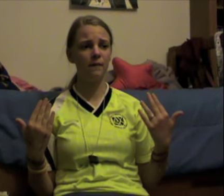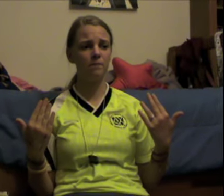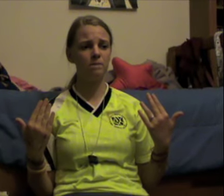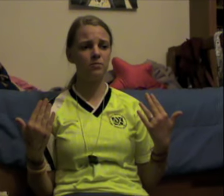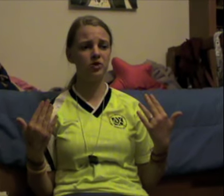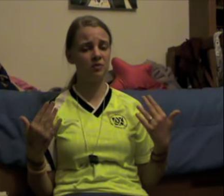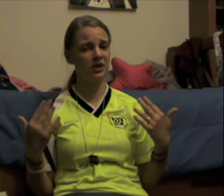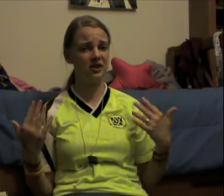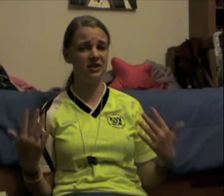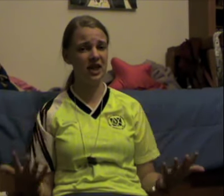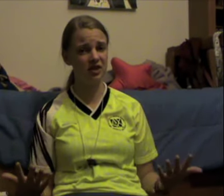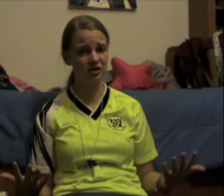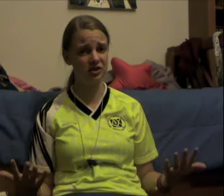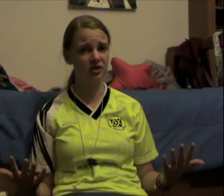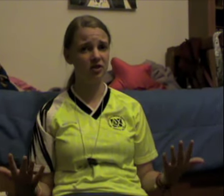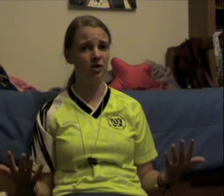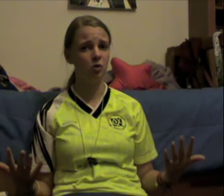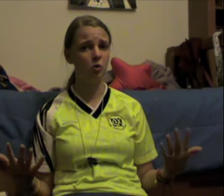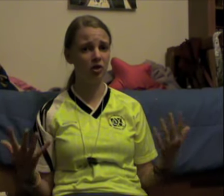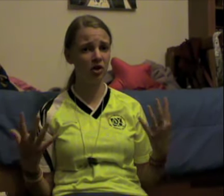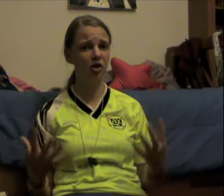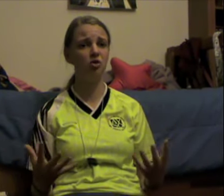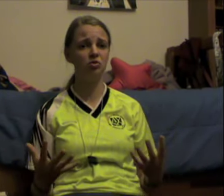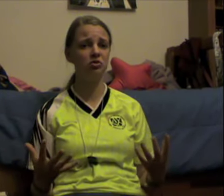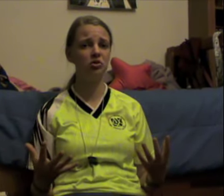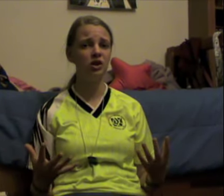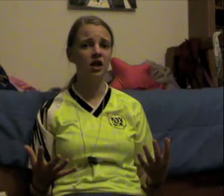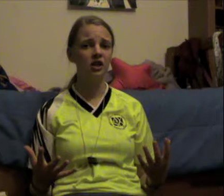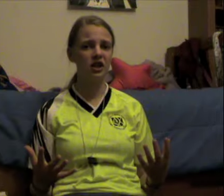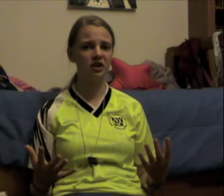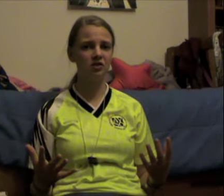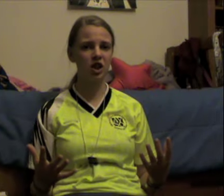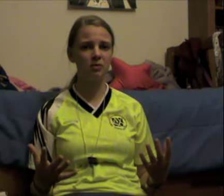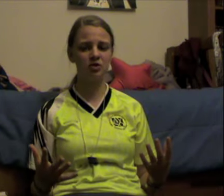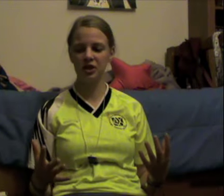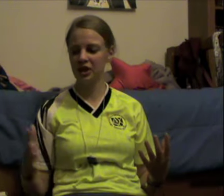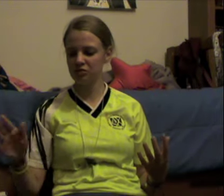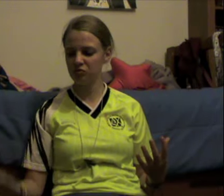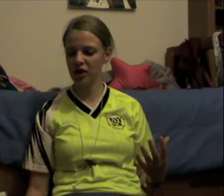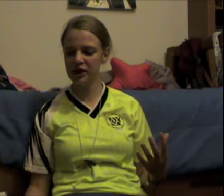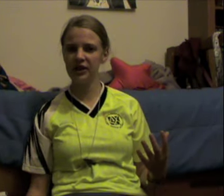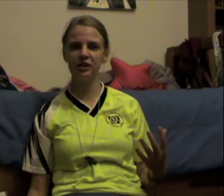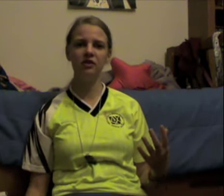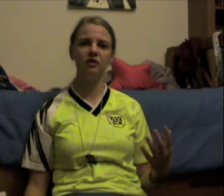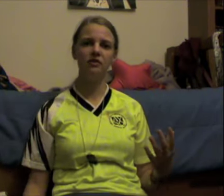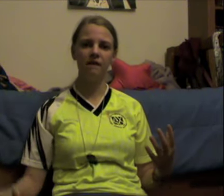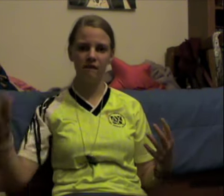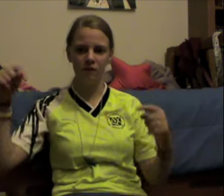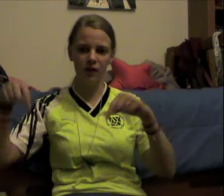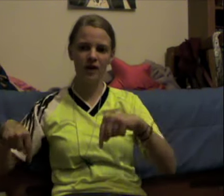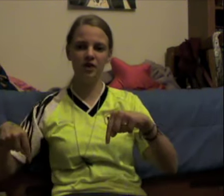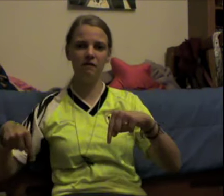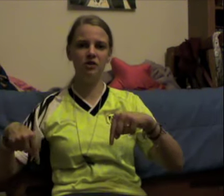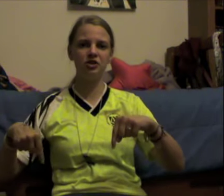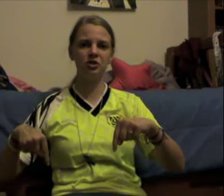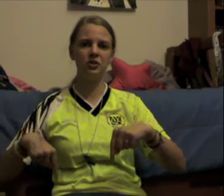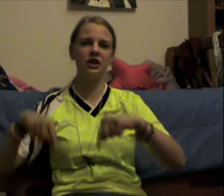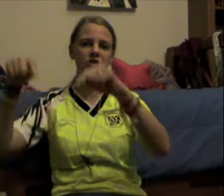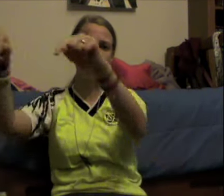something that's tense or close. Like, if you're talking about something that's right here, right here versus something that's